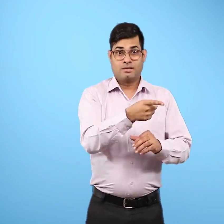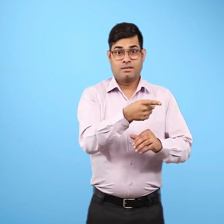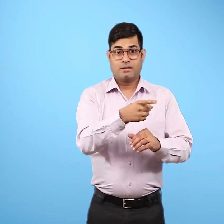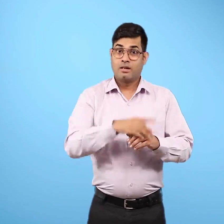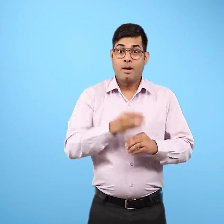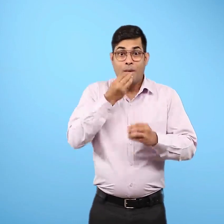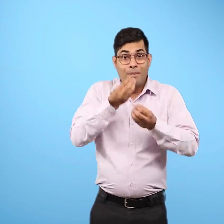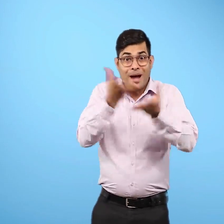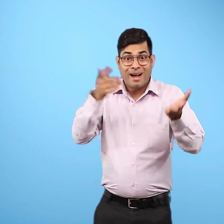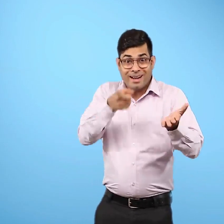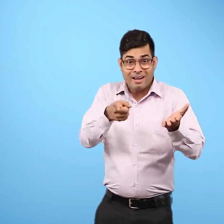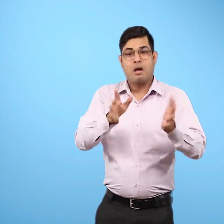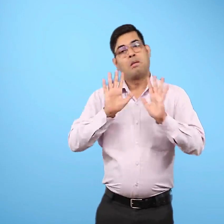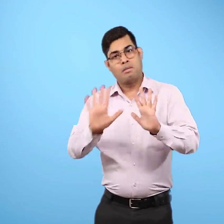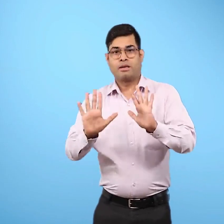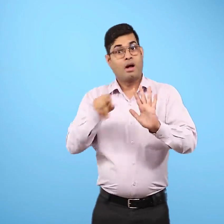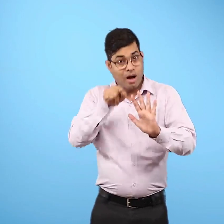who comes only on party days.